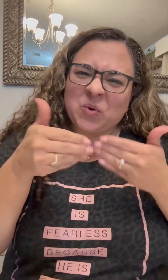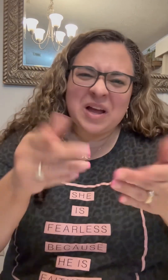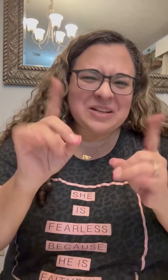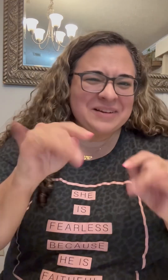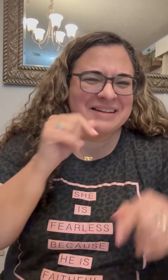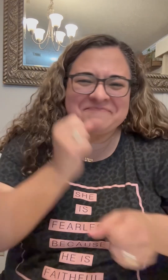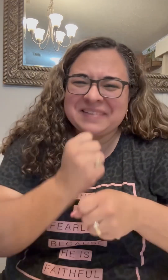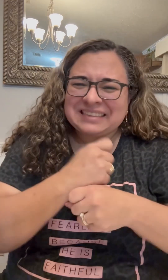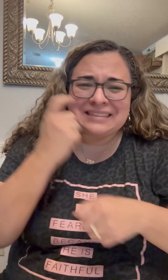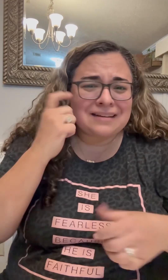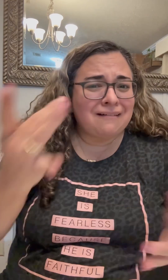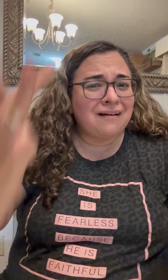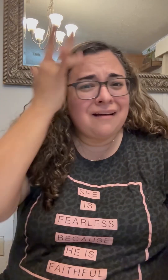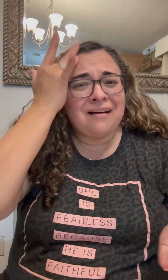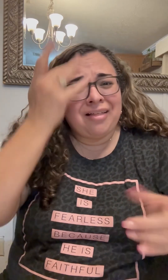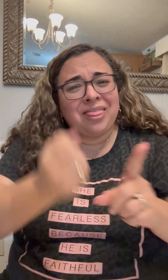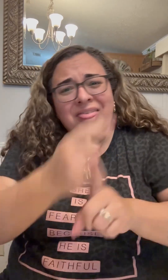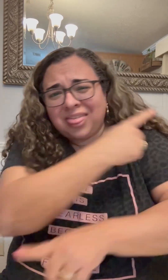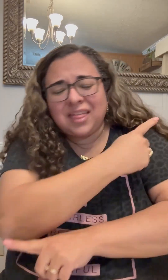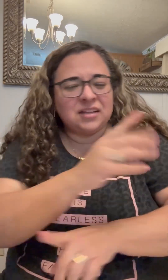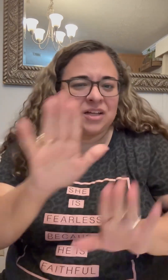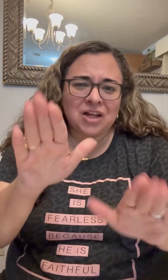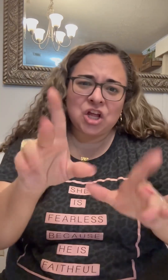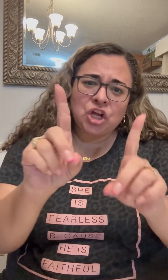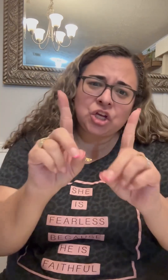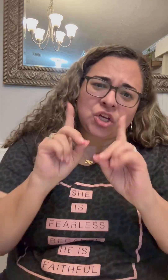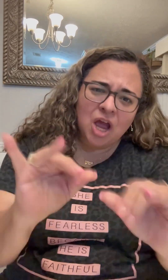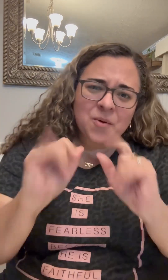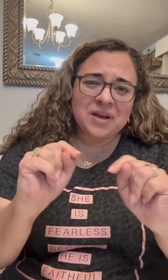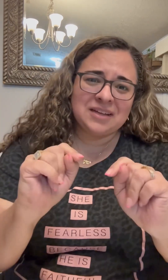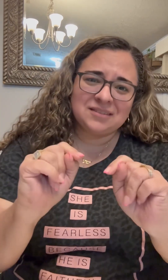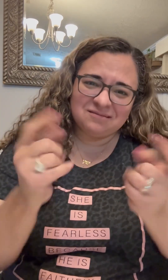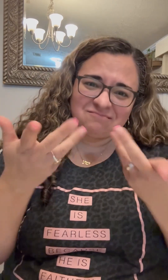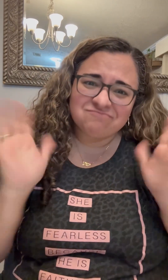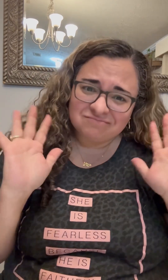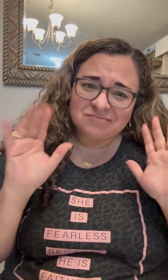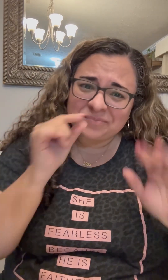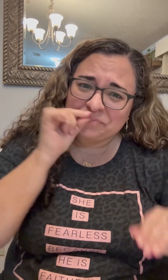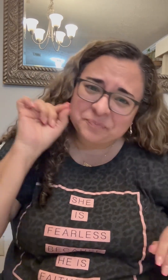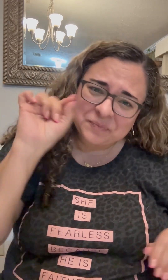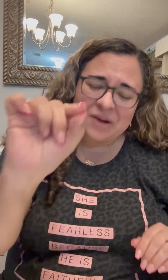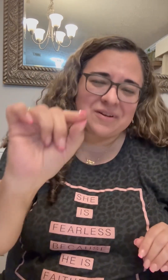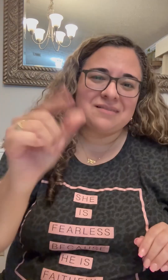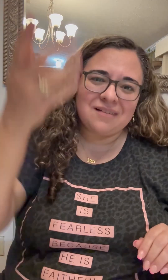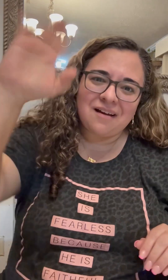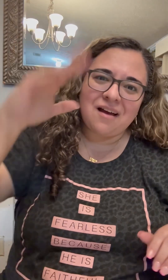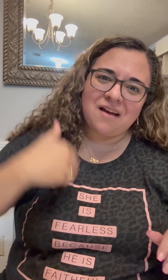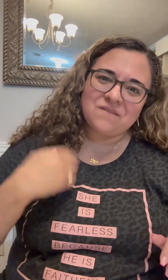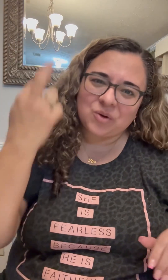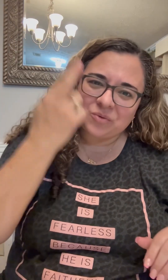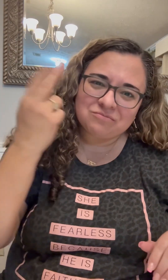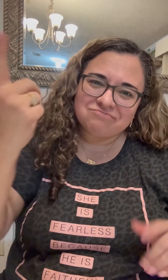nudge. Just do it. Even if it doesn't make sense, even if it seems crazy, just do it, period. God